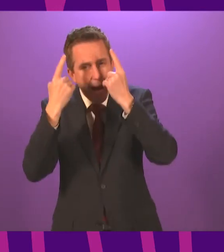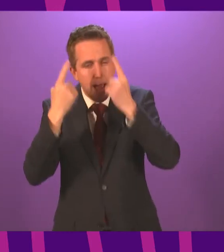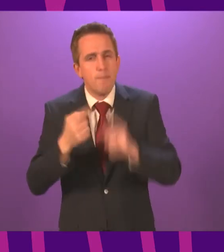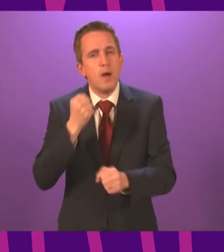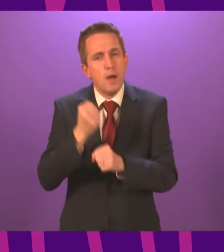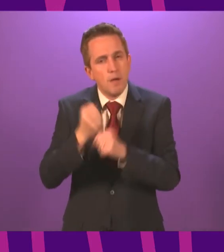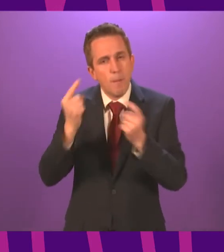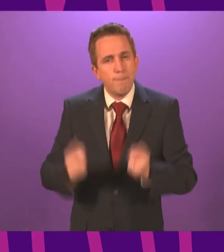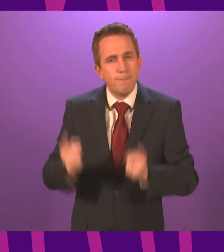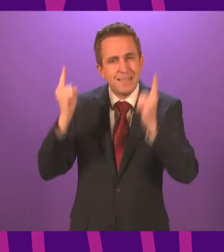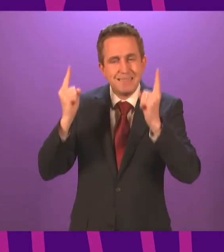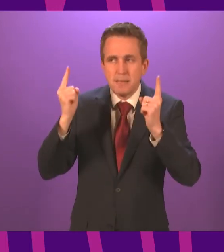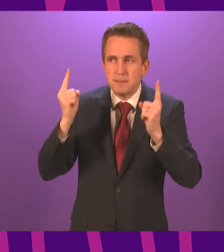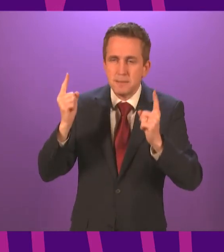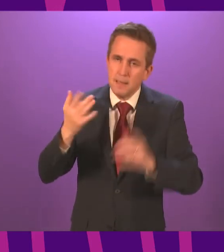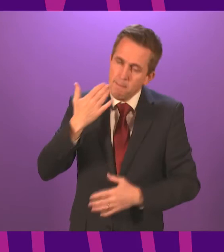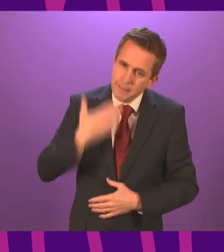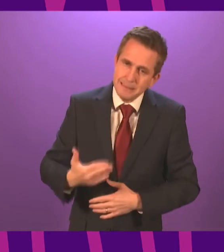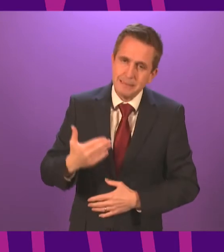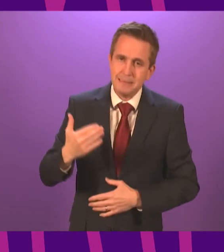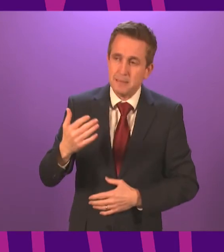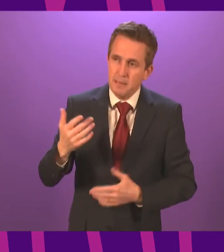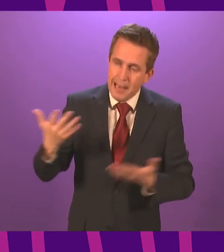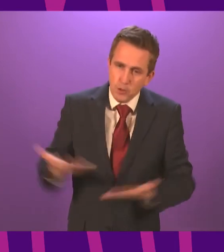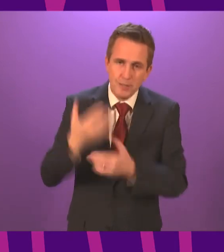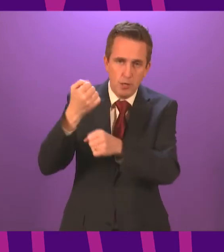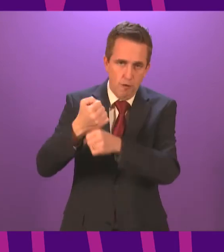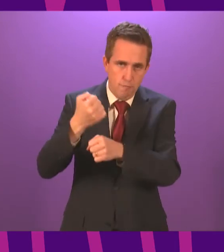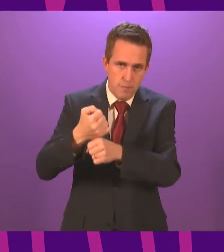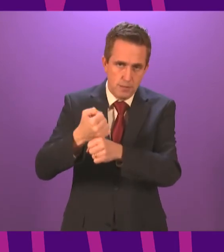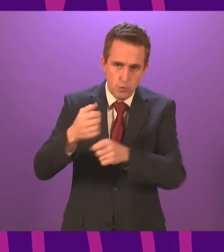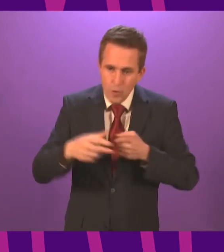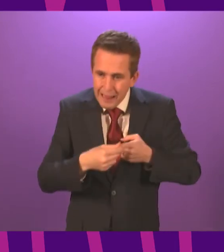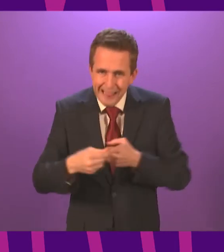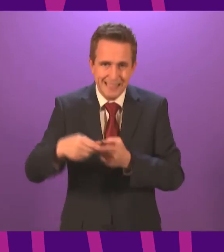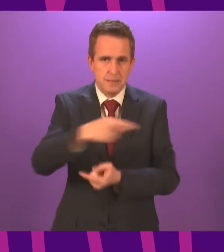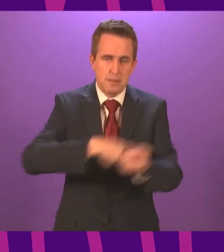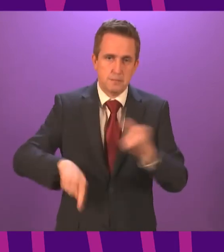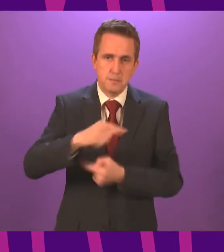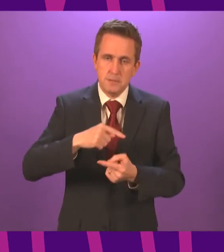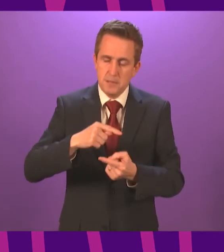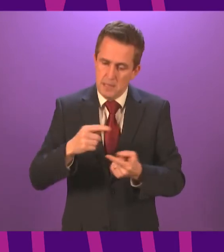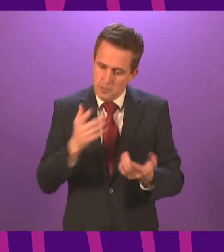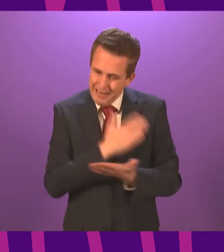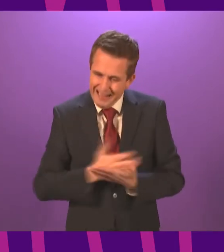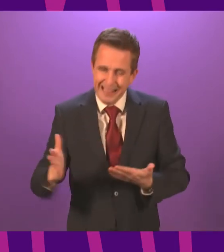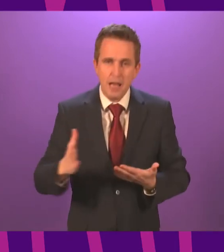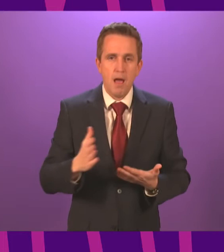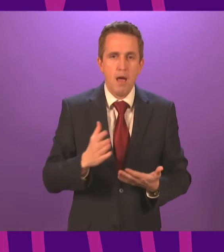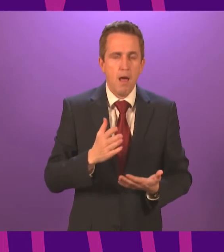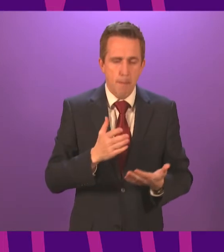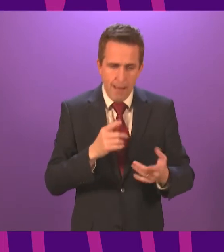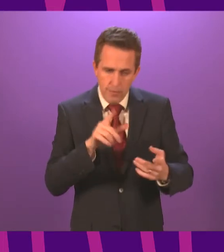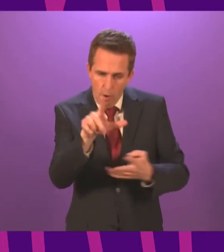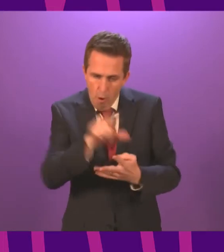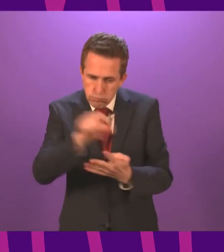ministers get your government to carry us with you, to define the problem and the risks and benefits of each possible